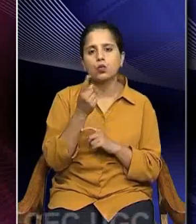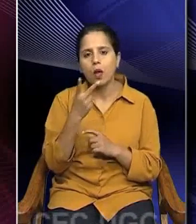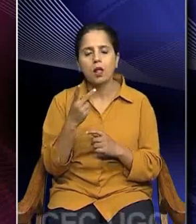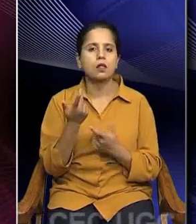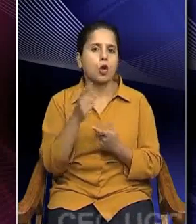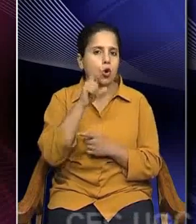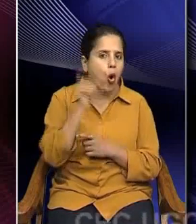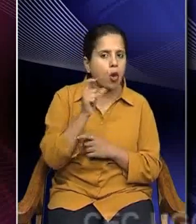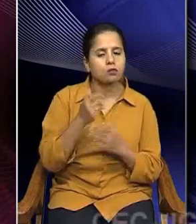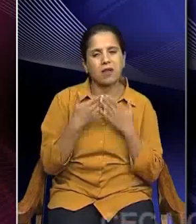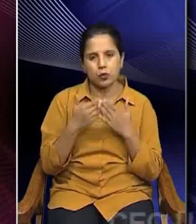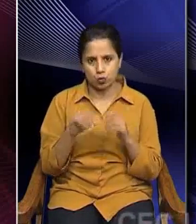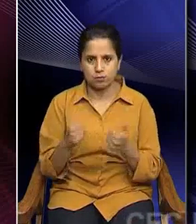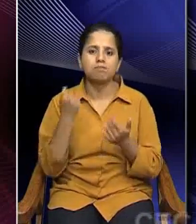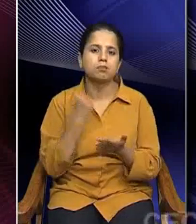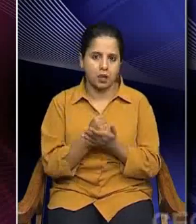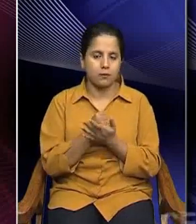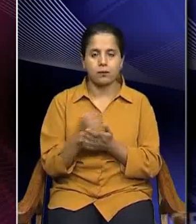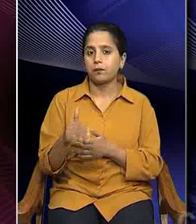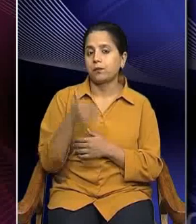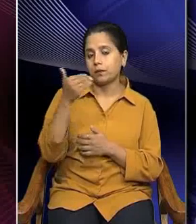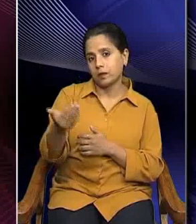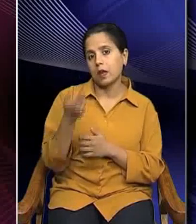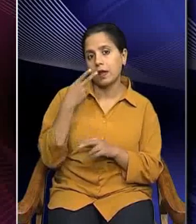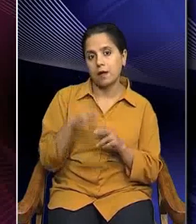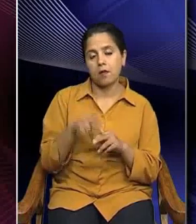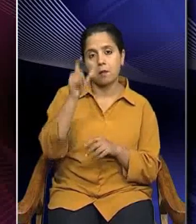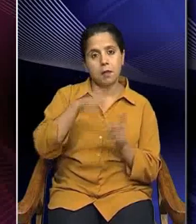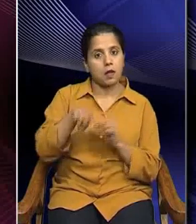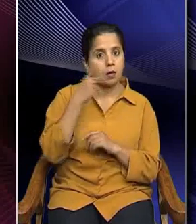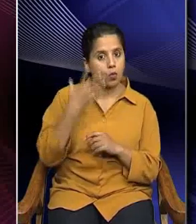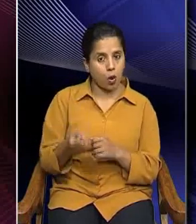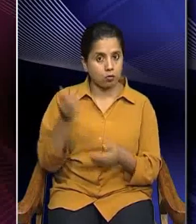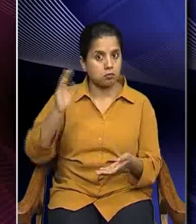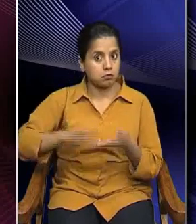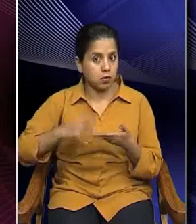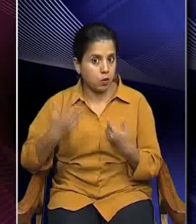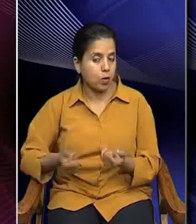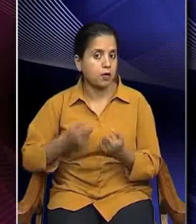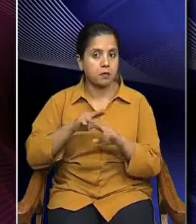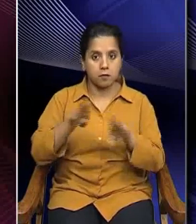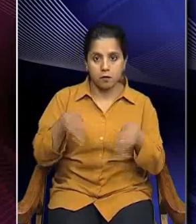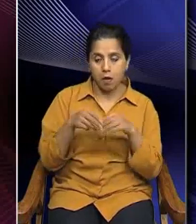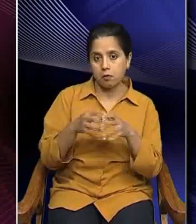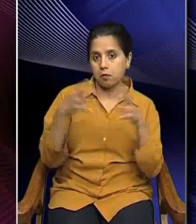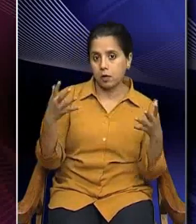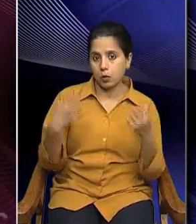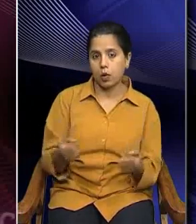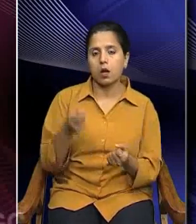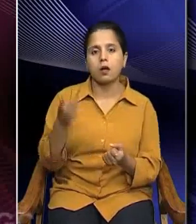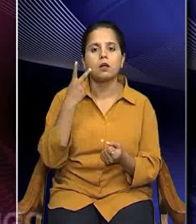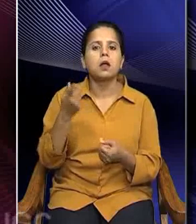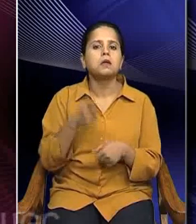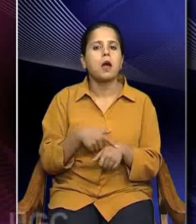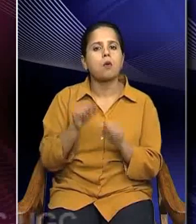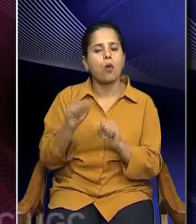level education, after which if people enter into marriage and family building, that is the opportune time where